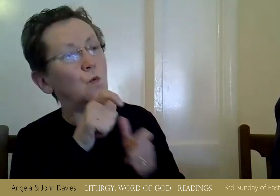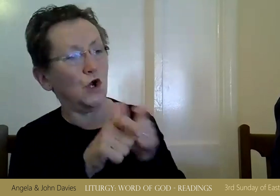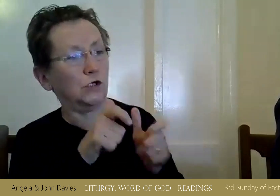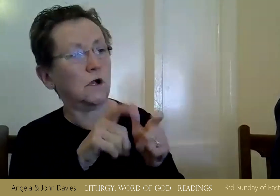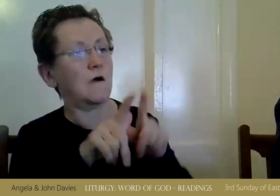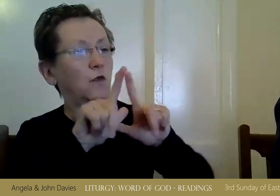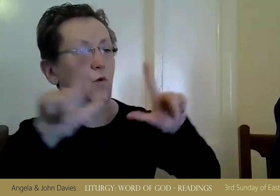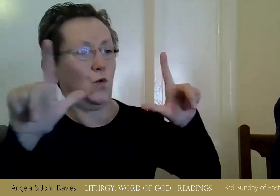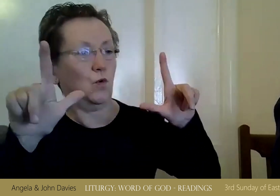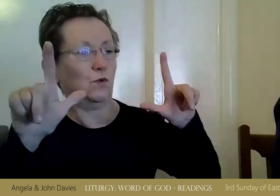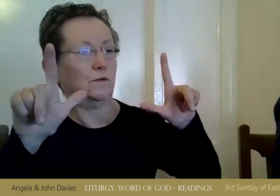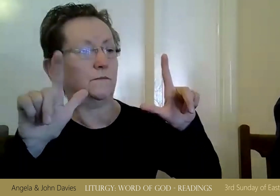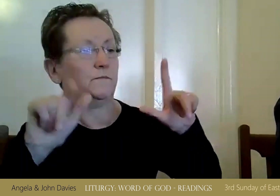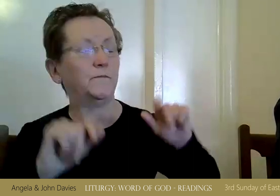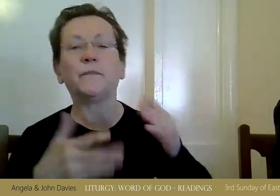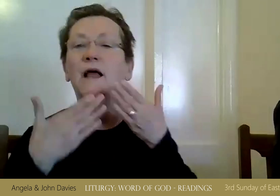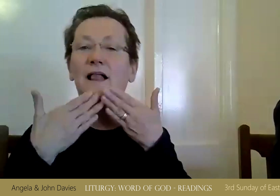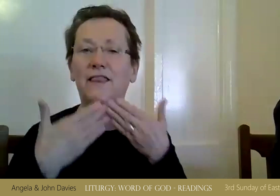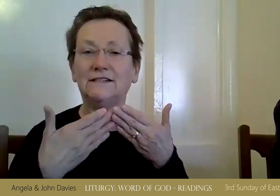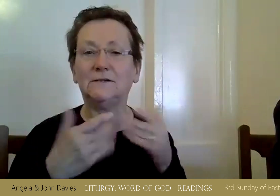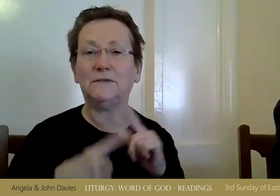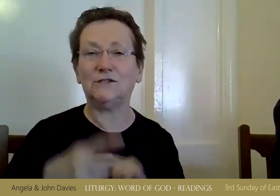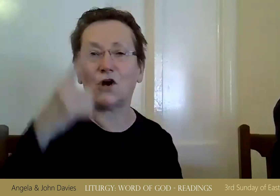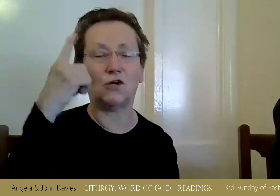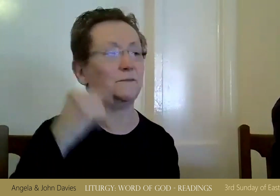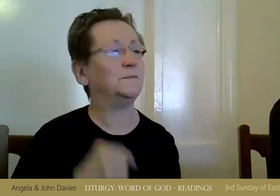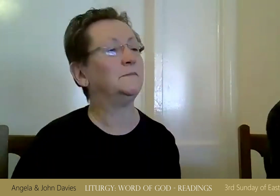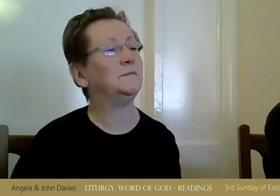This is the word of the Lord. Thanks be to God.